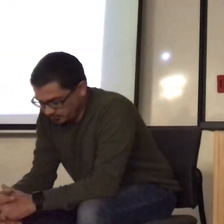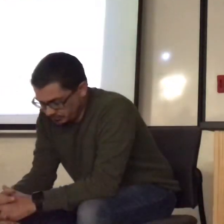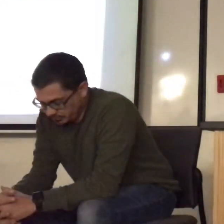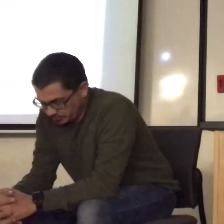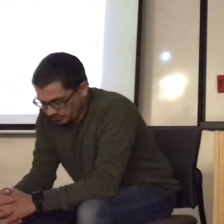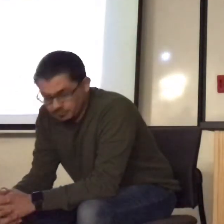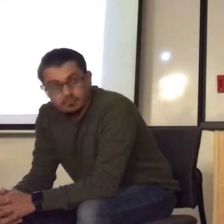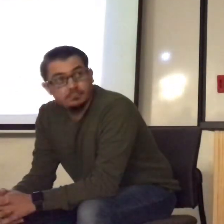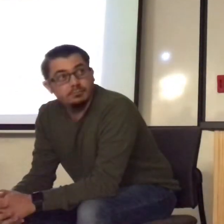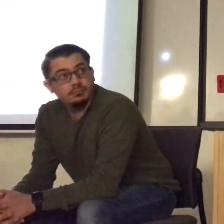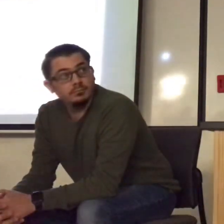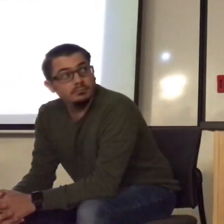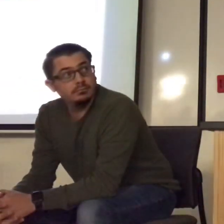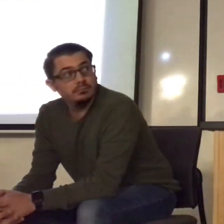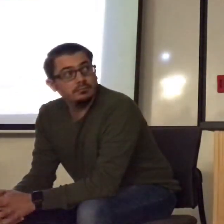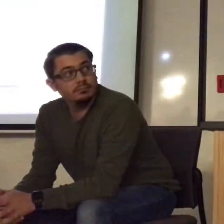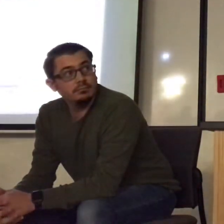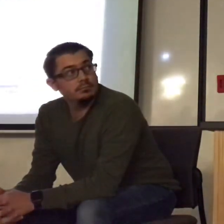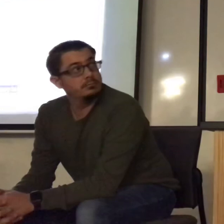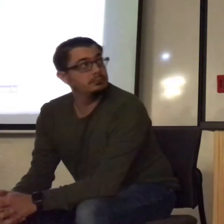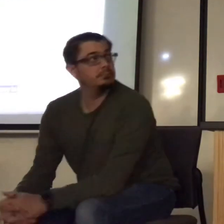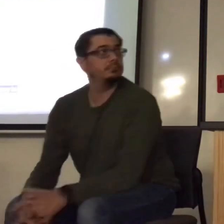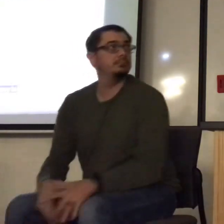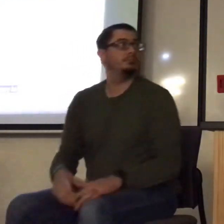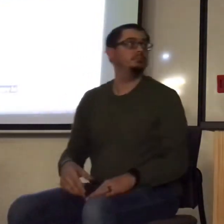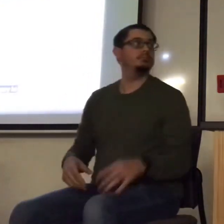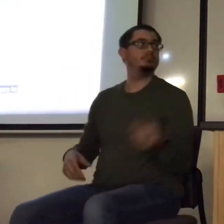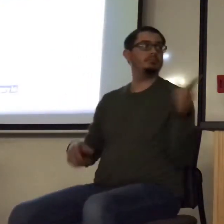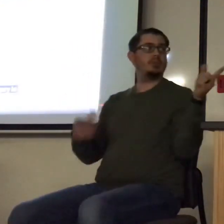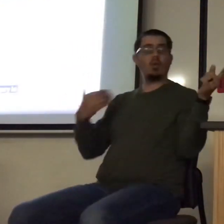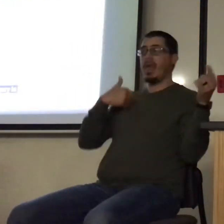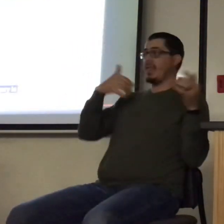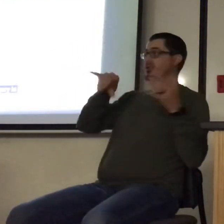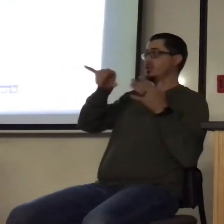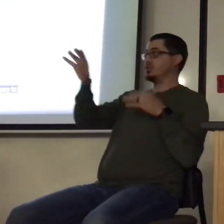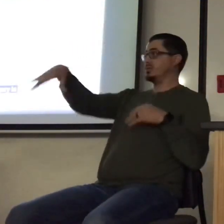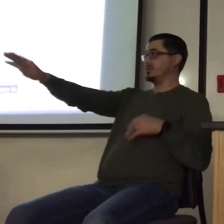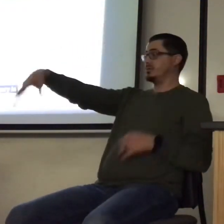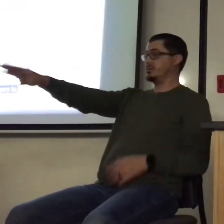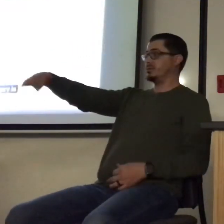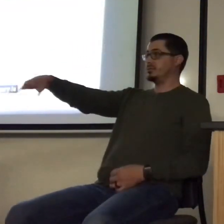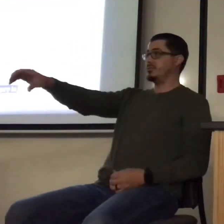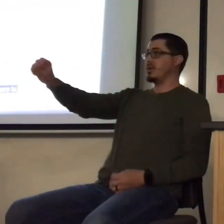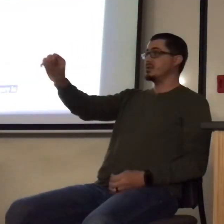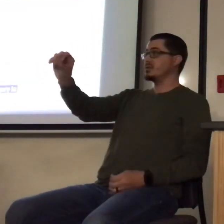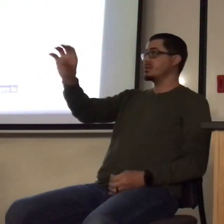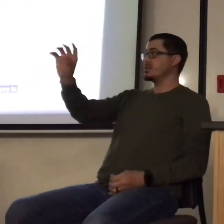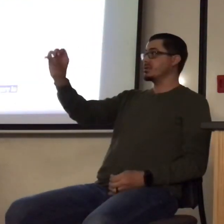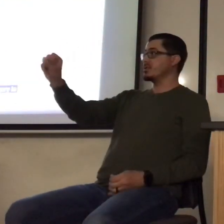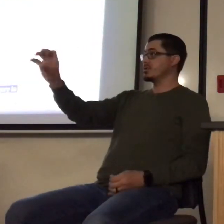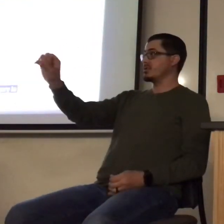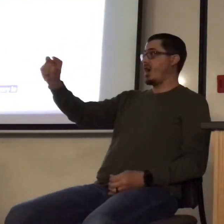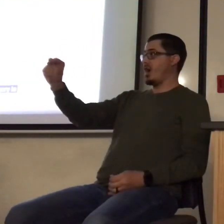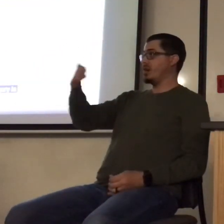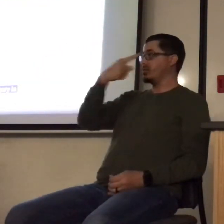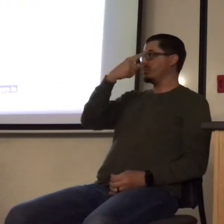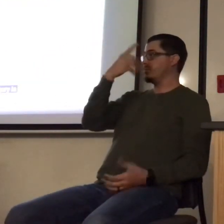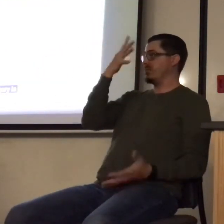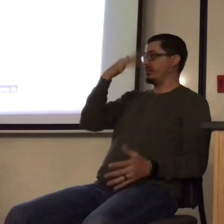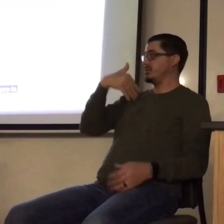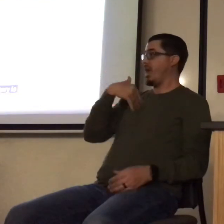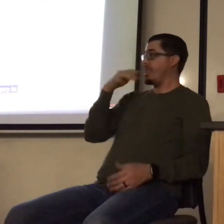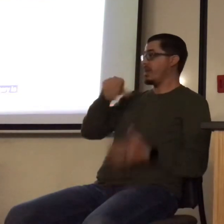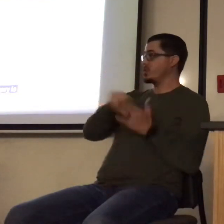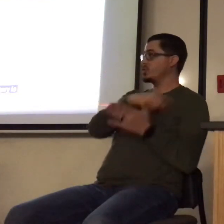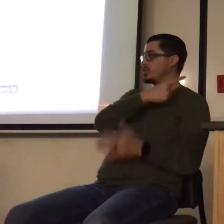Oh, you've had that surgery. Did they ever remove the buttons? I don't know. I just had it. I only went once.